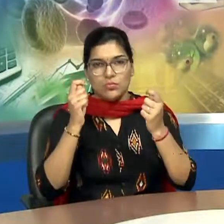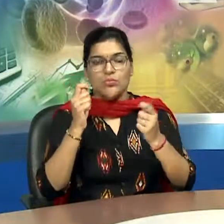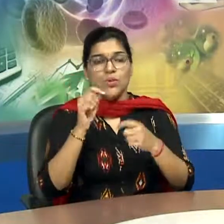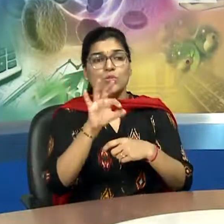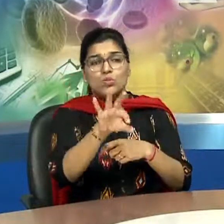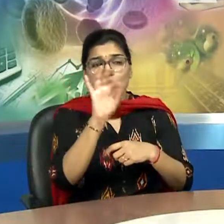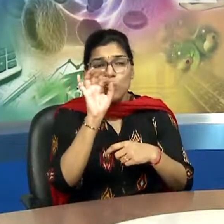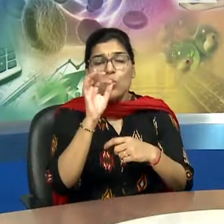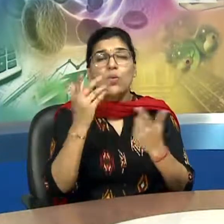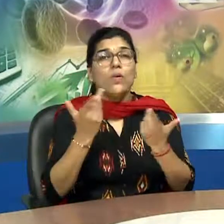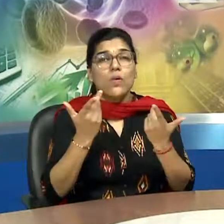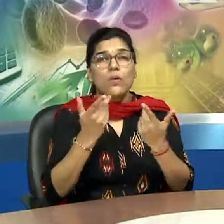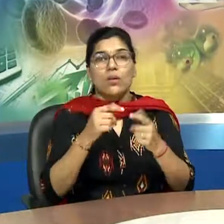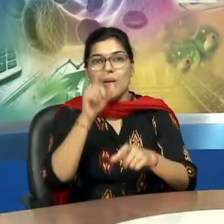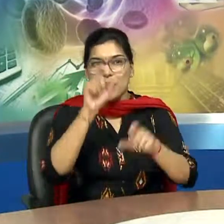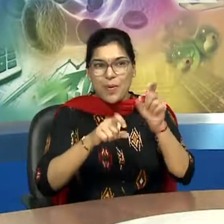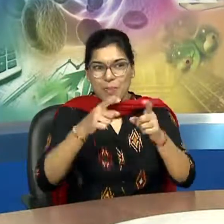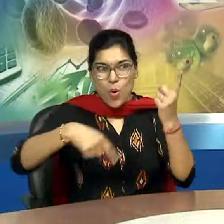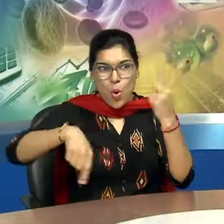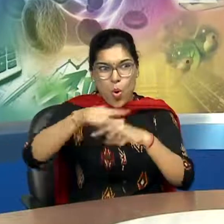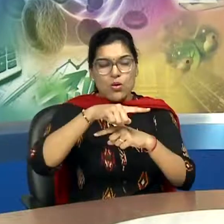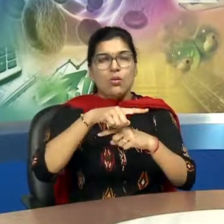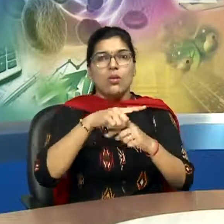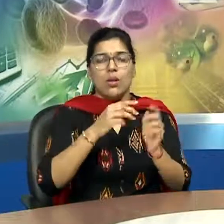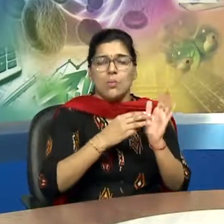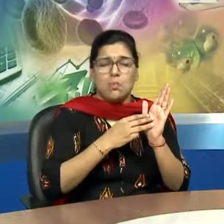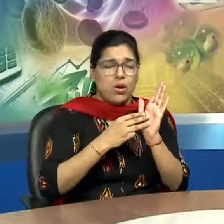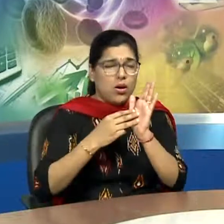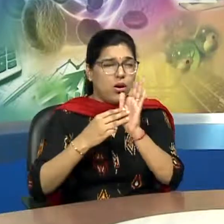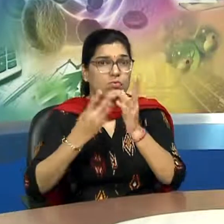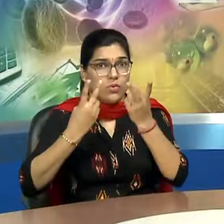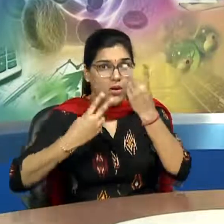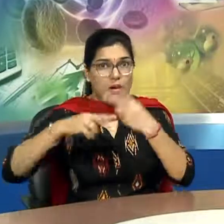And we all celebrate this